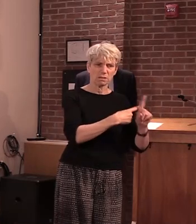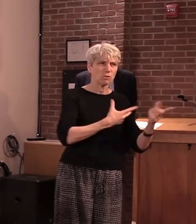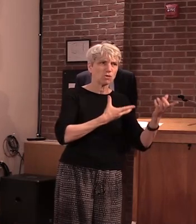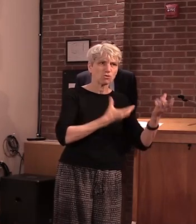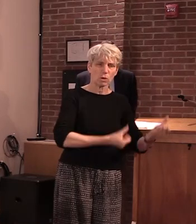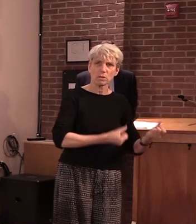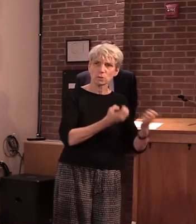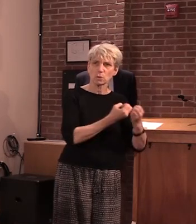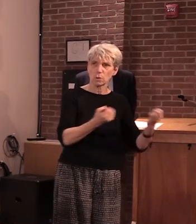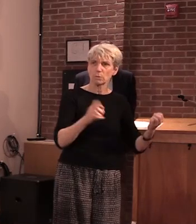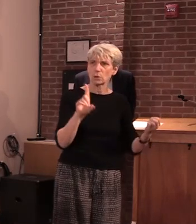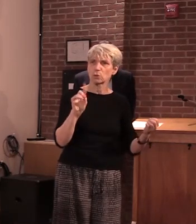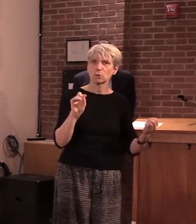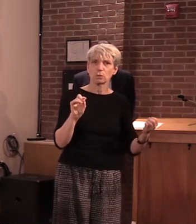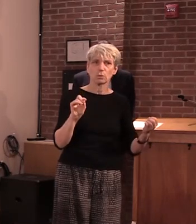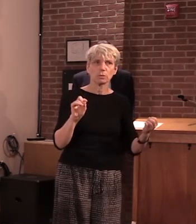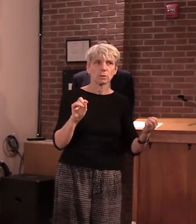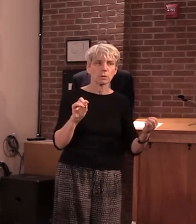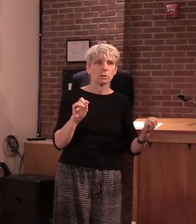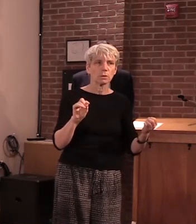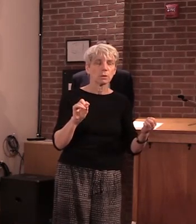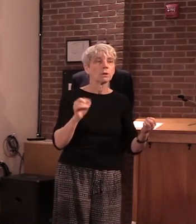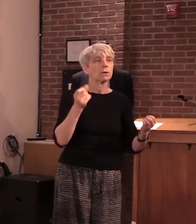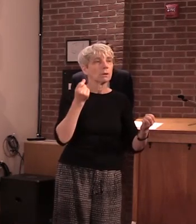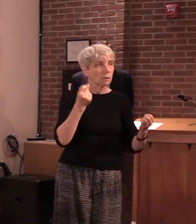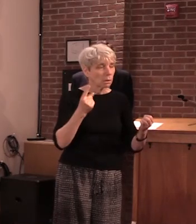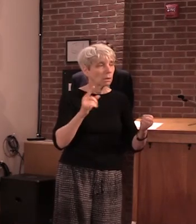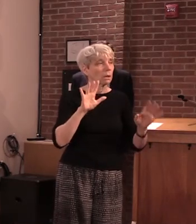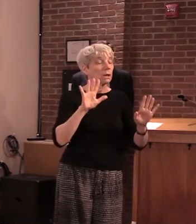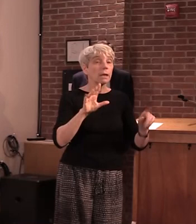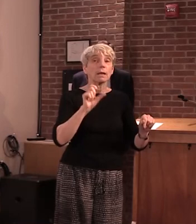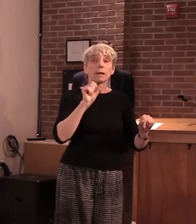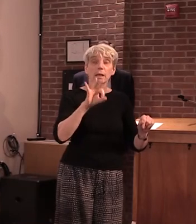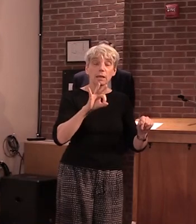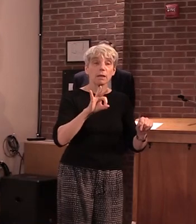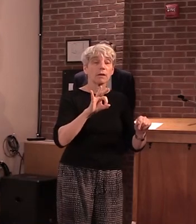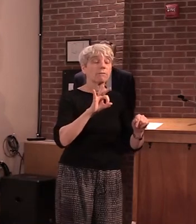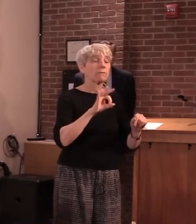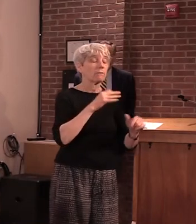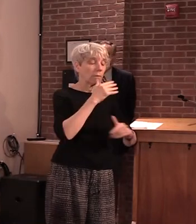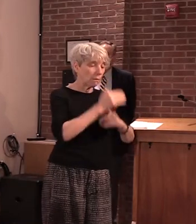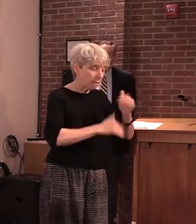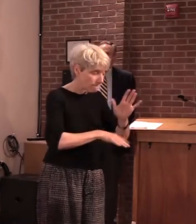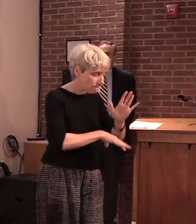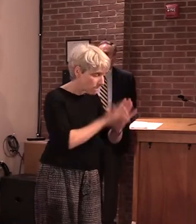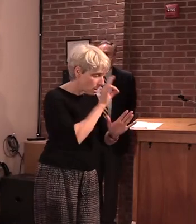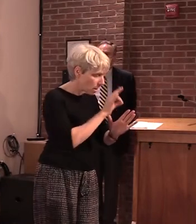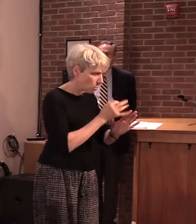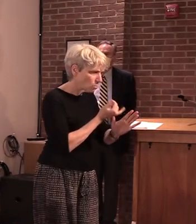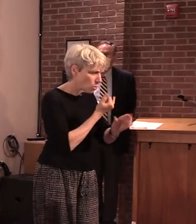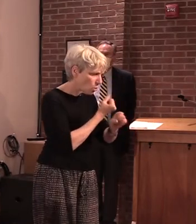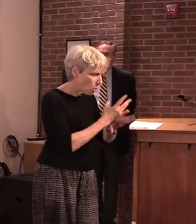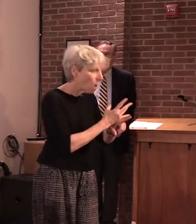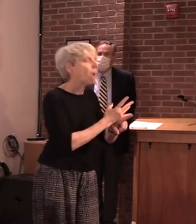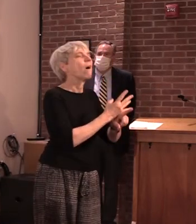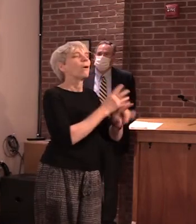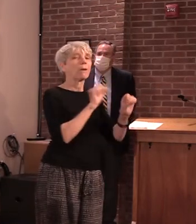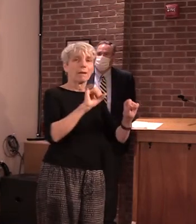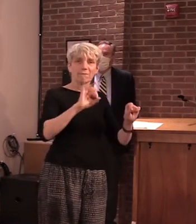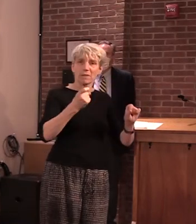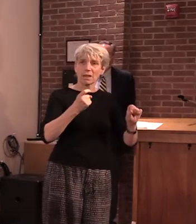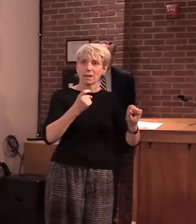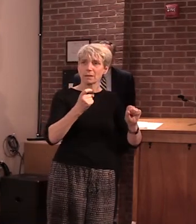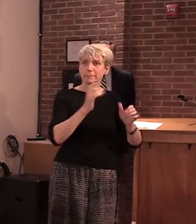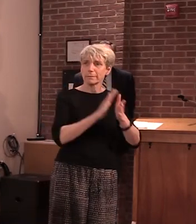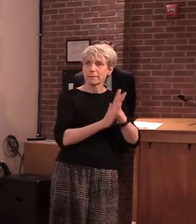equipment. If this problem that might be discovered isn't too severe, and feel that